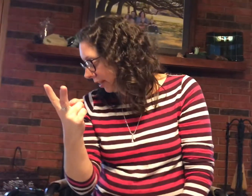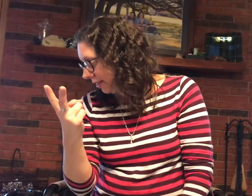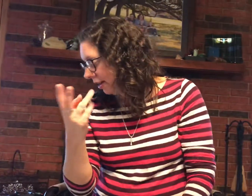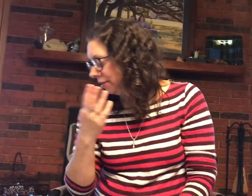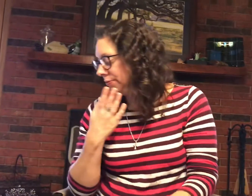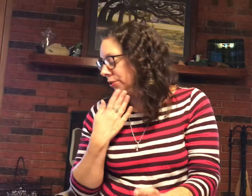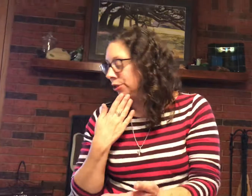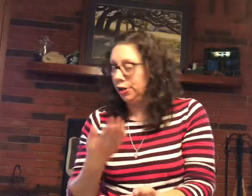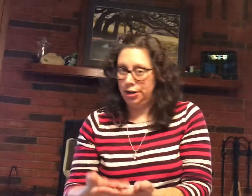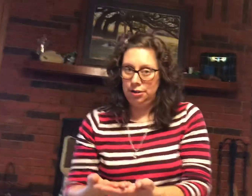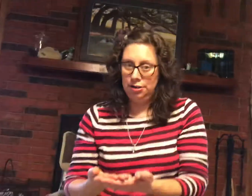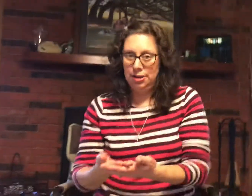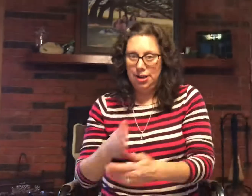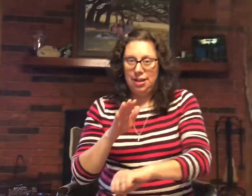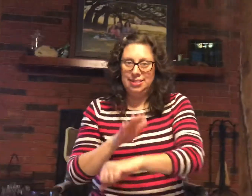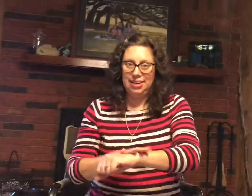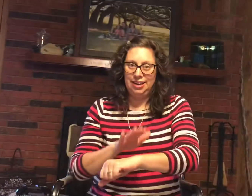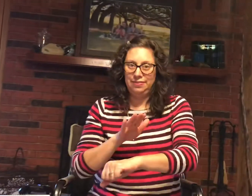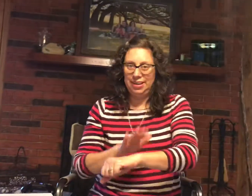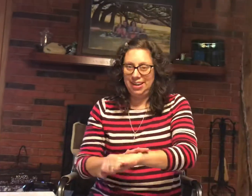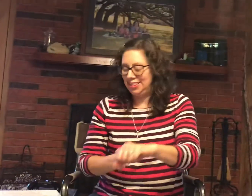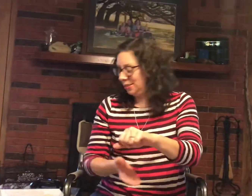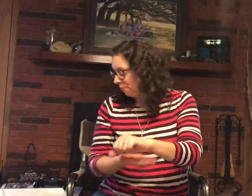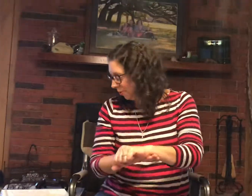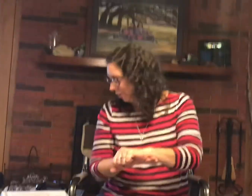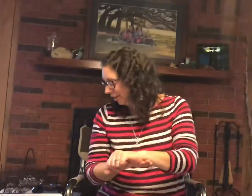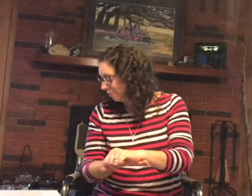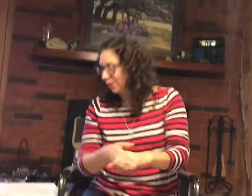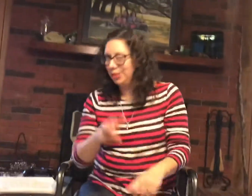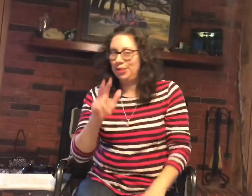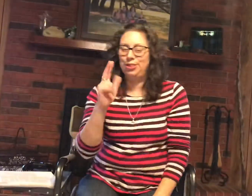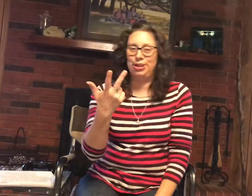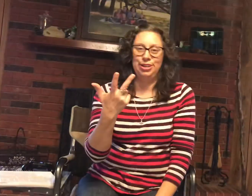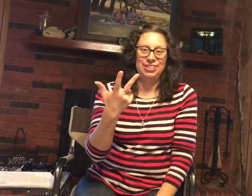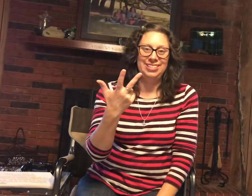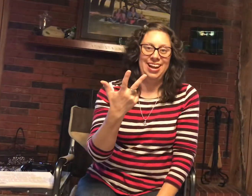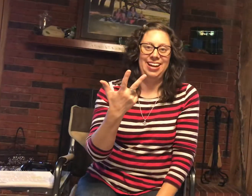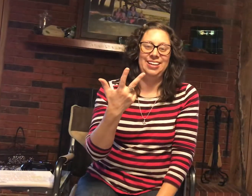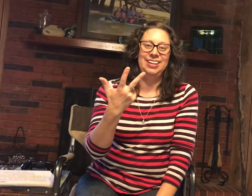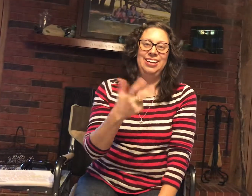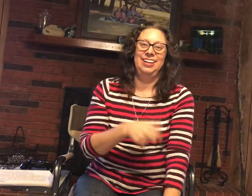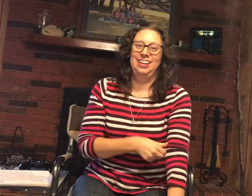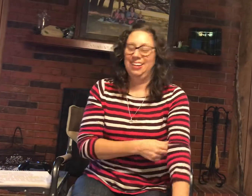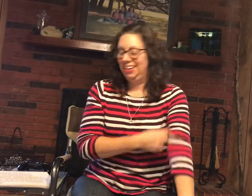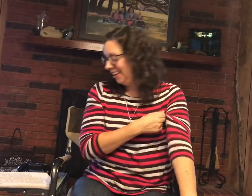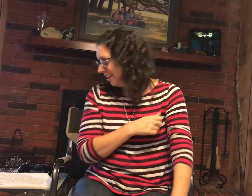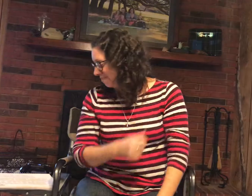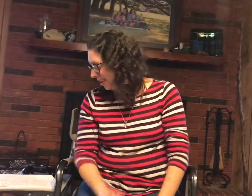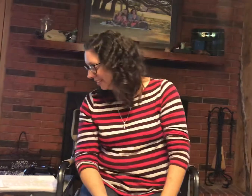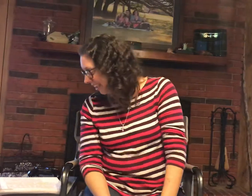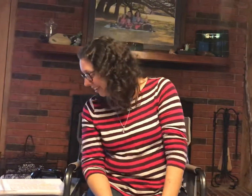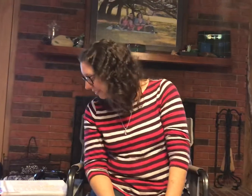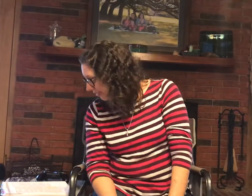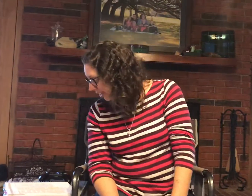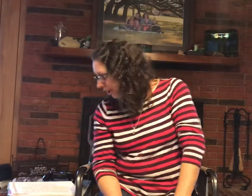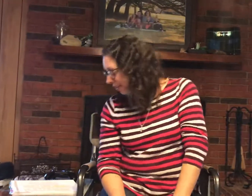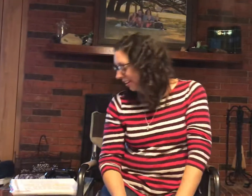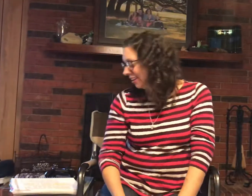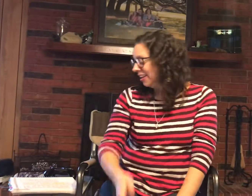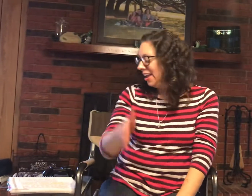that it was good. The evening and the morning were the 3rd day. Mm-hmm. My son is videoing.